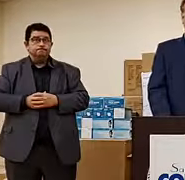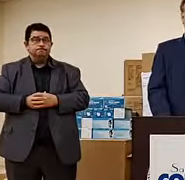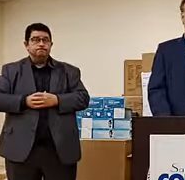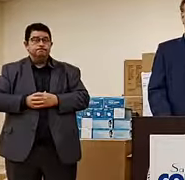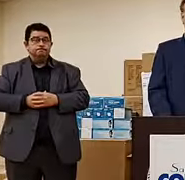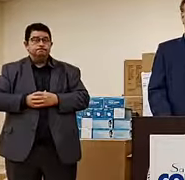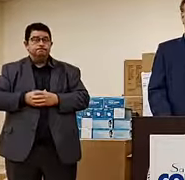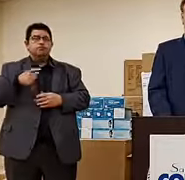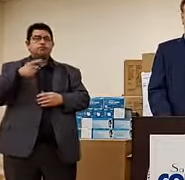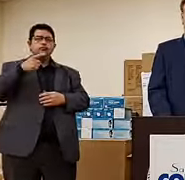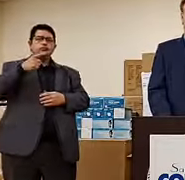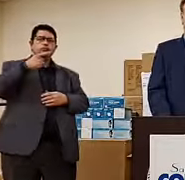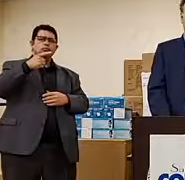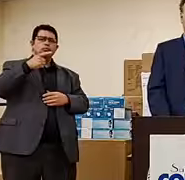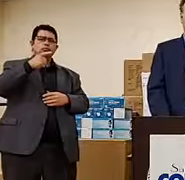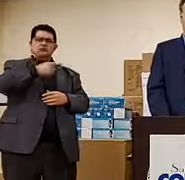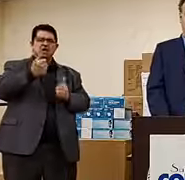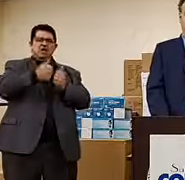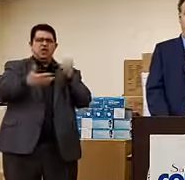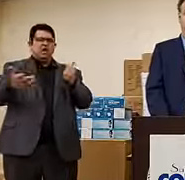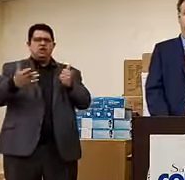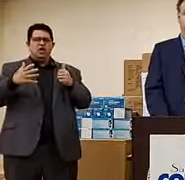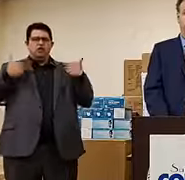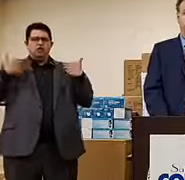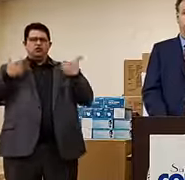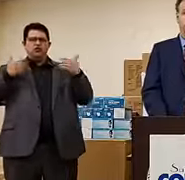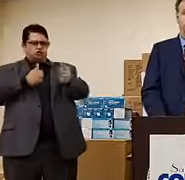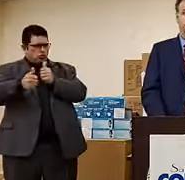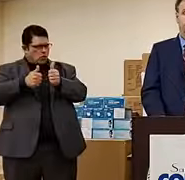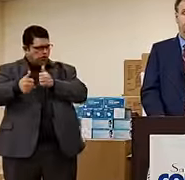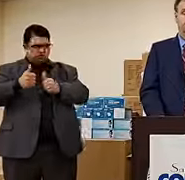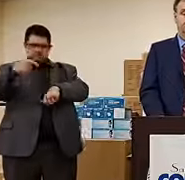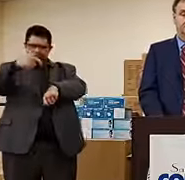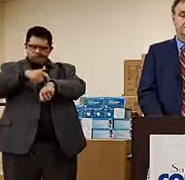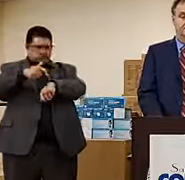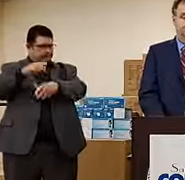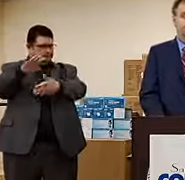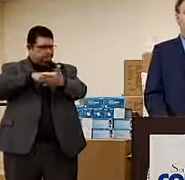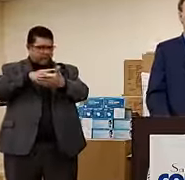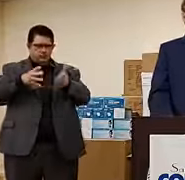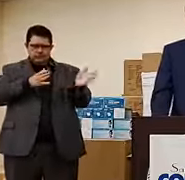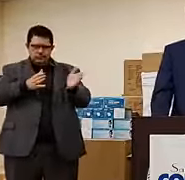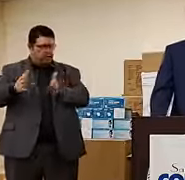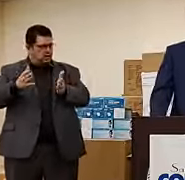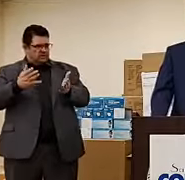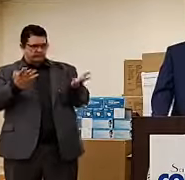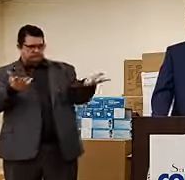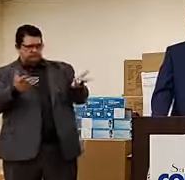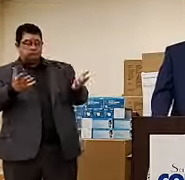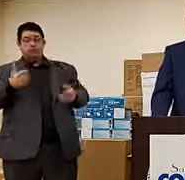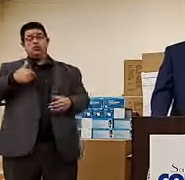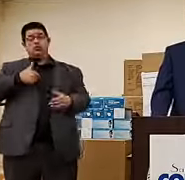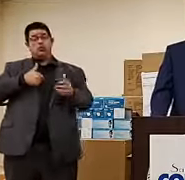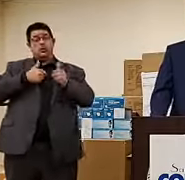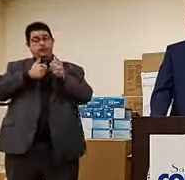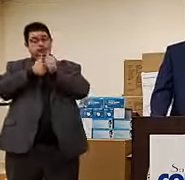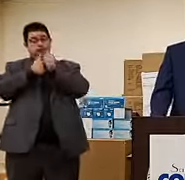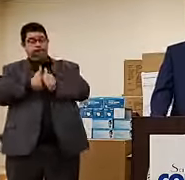Have you came back yet on anything with the youth sports? I mean, is there any timetable on that, or where do you stand with that right now? Well, we follow the